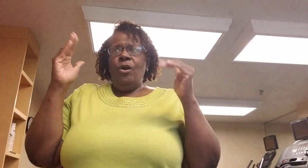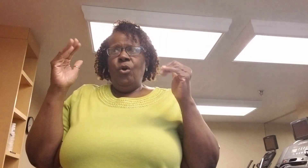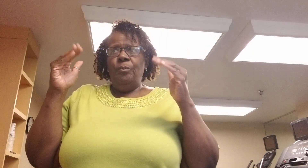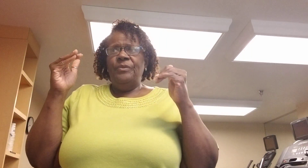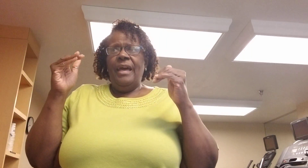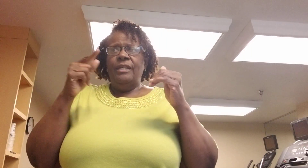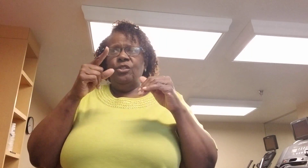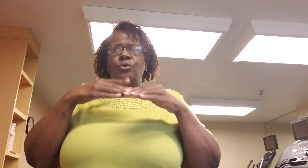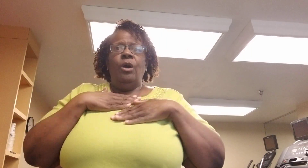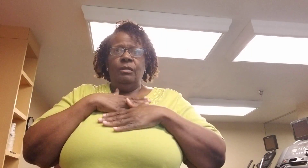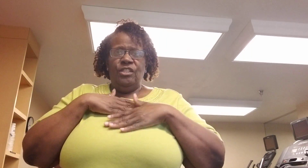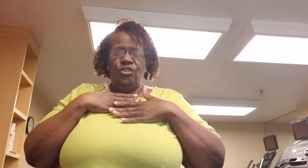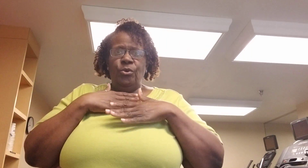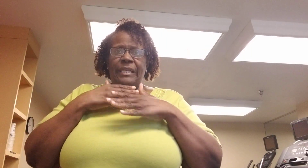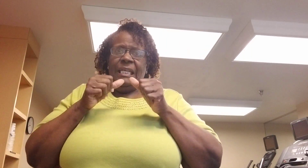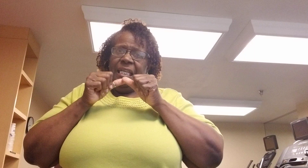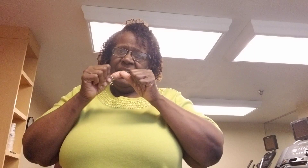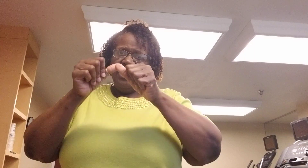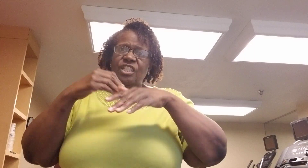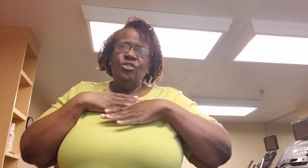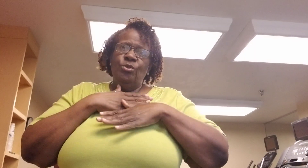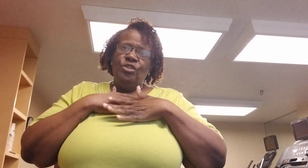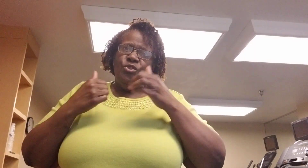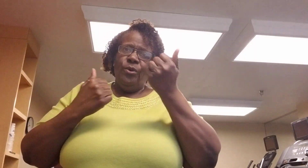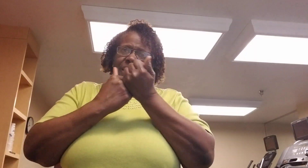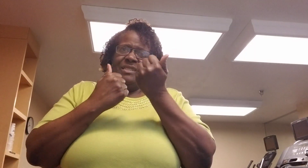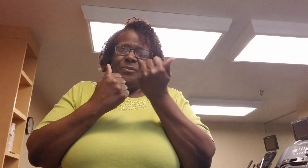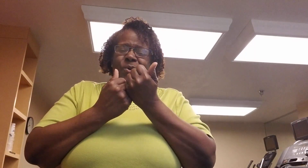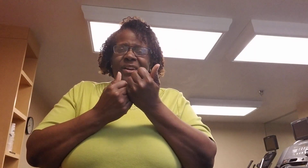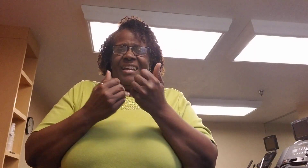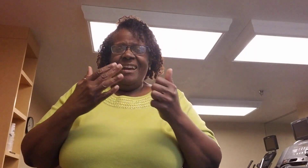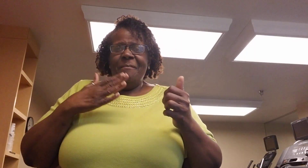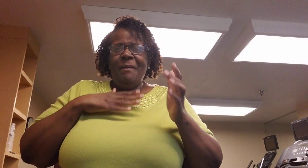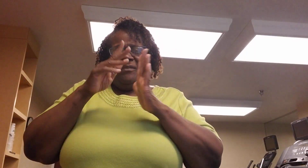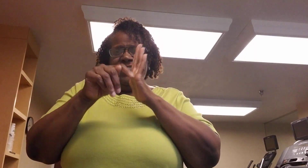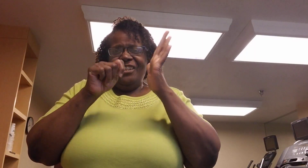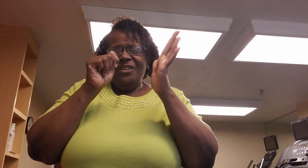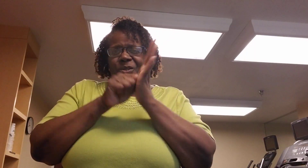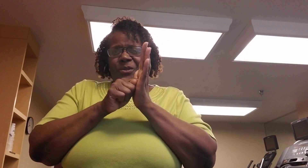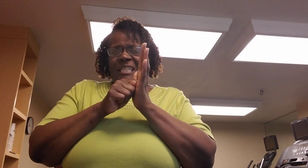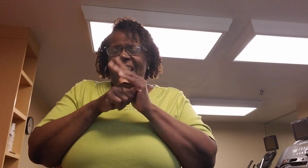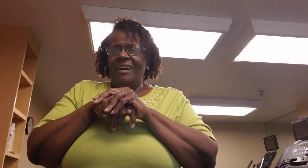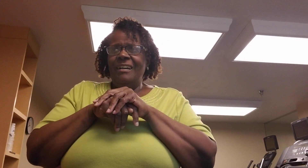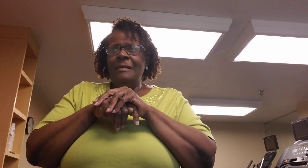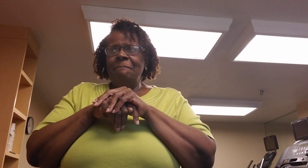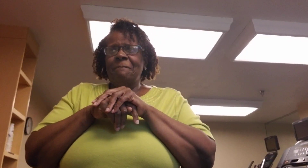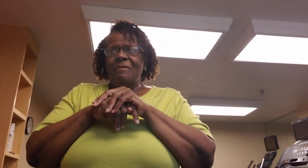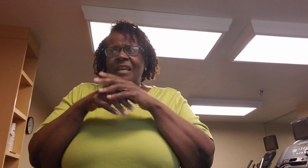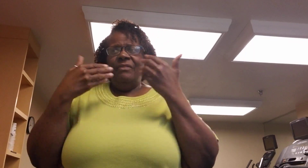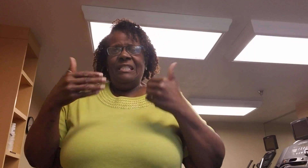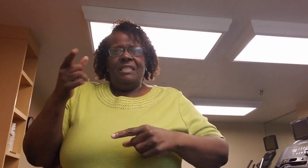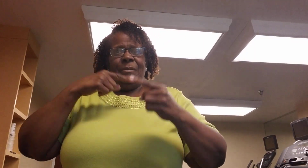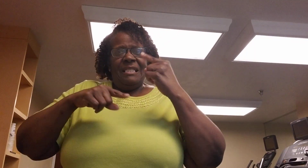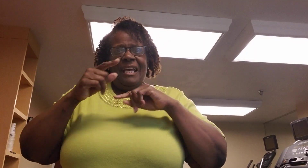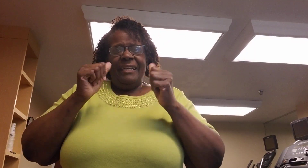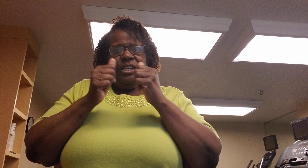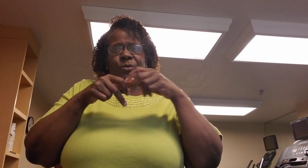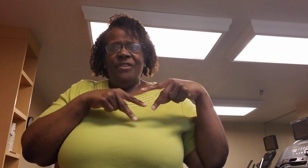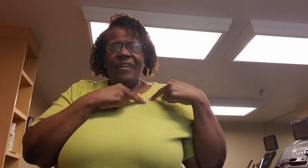hope that you all continue to enjoy and support my videos. This has been Signing with